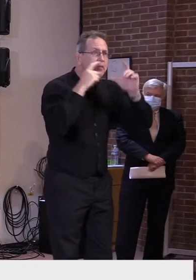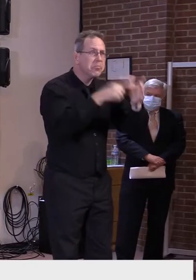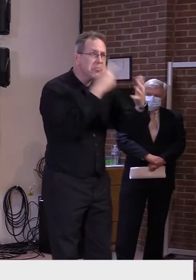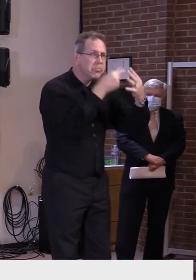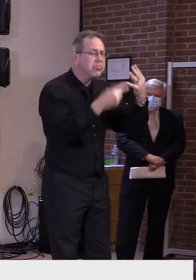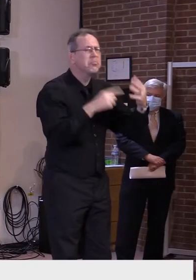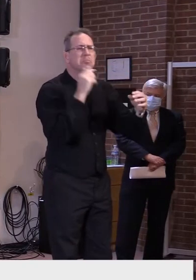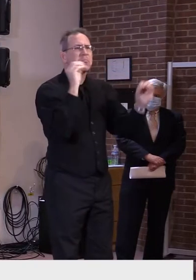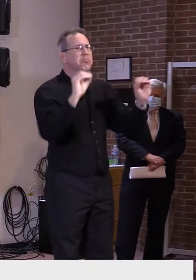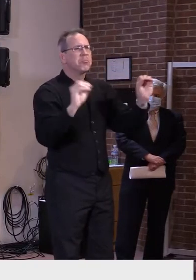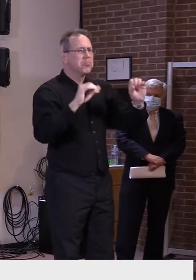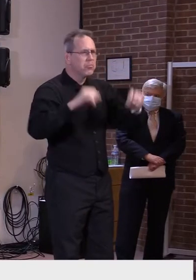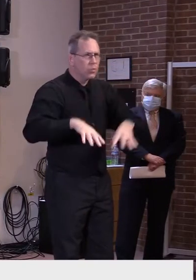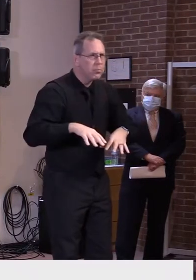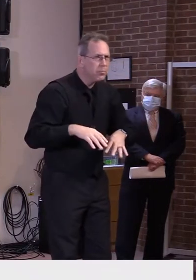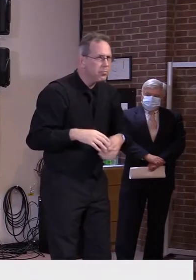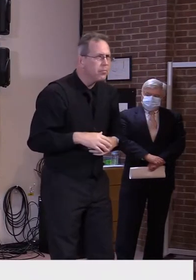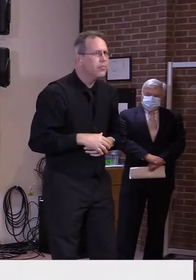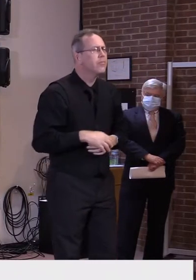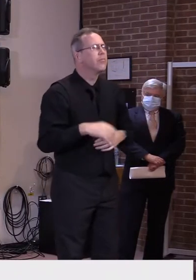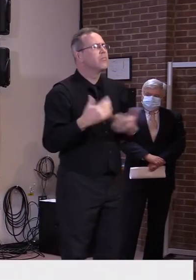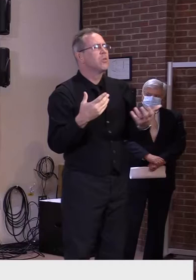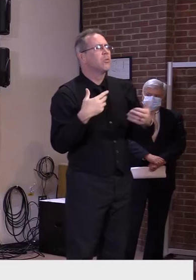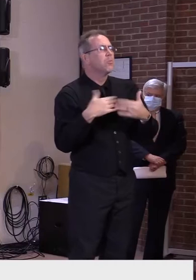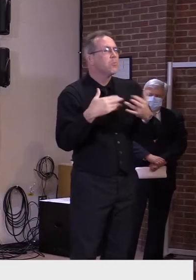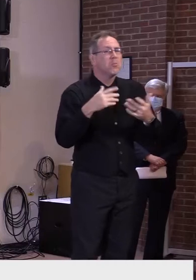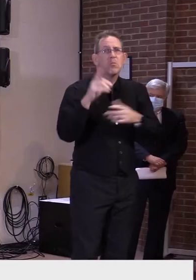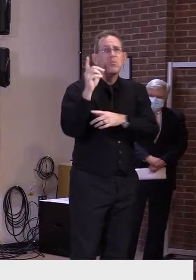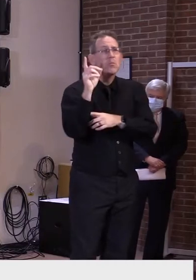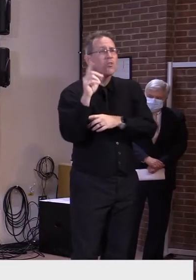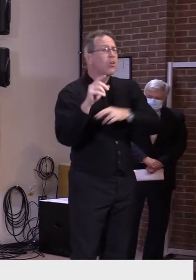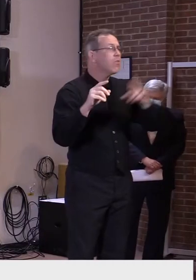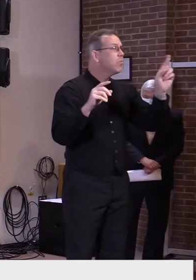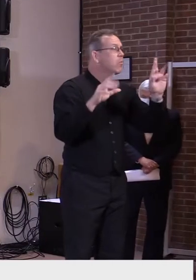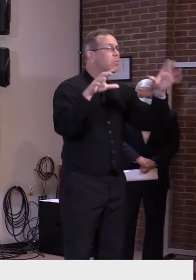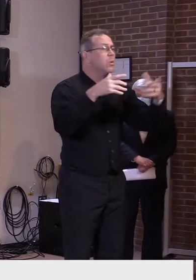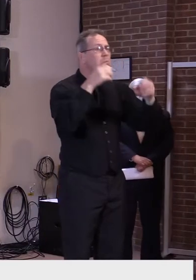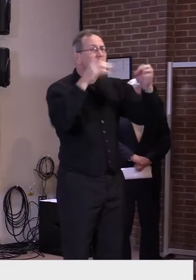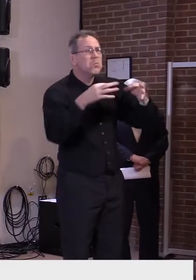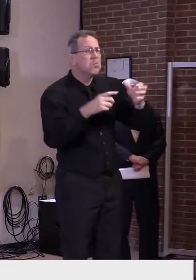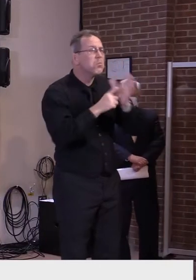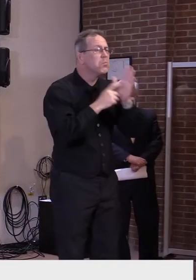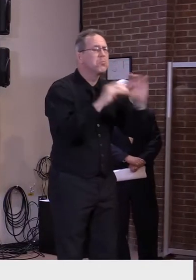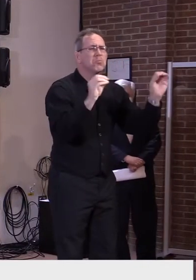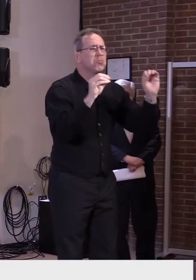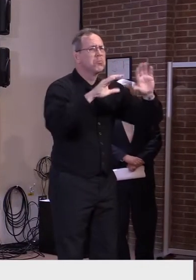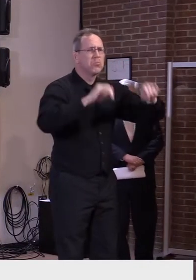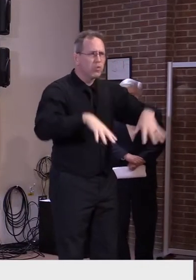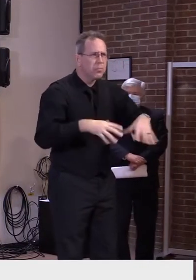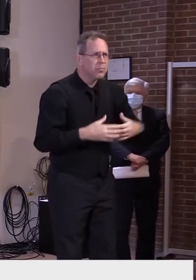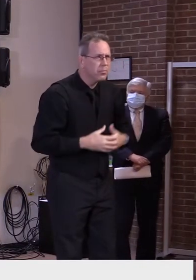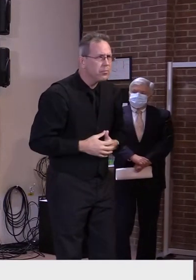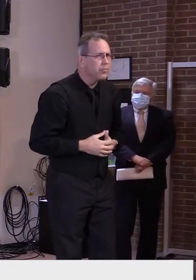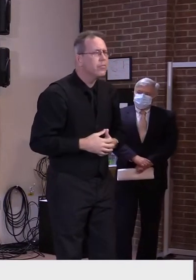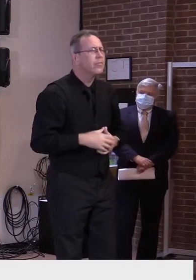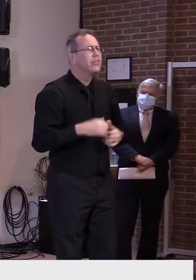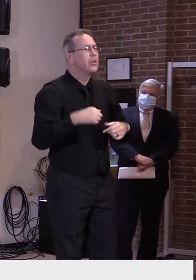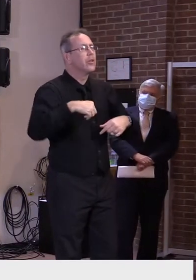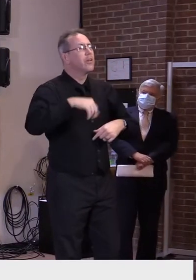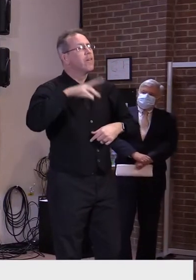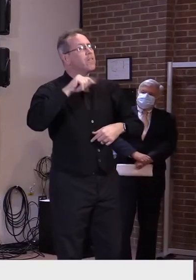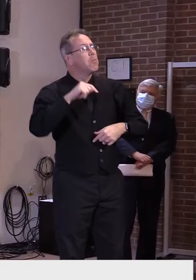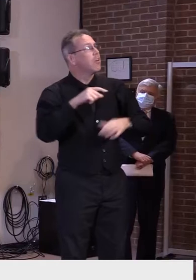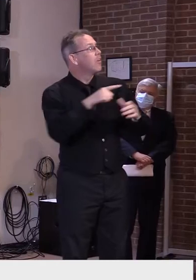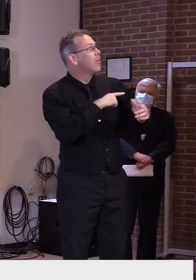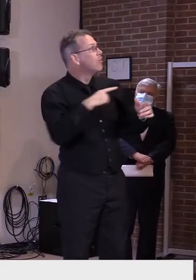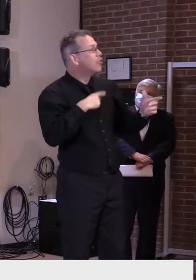path forward. However, legislative leaders, the Speaker and the Pro Tem in particular, had made clear they